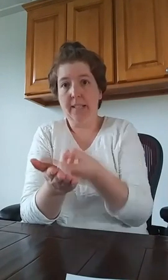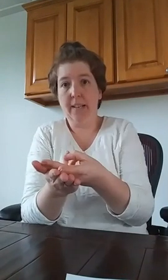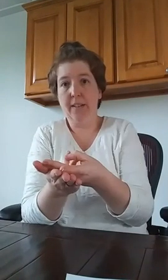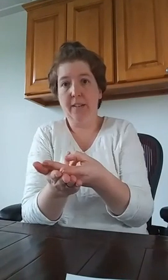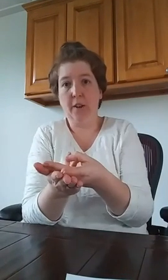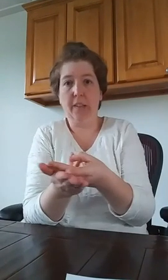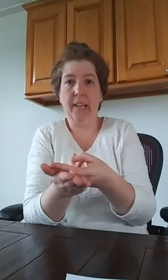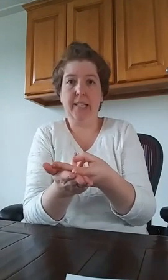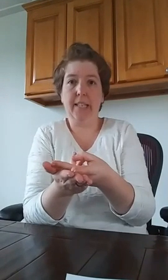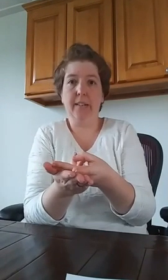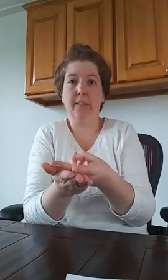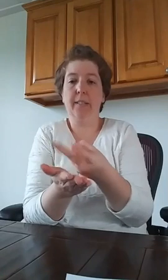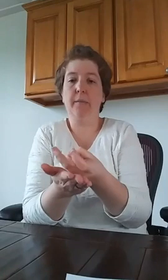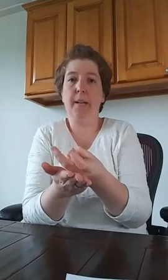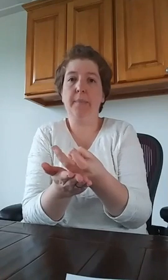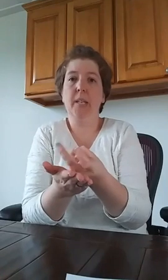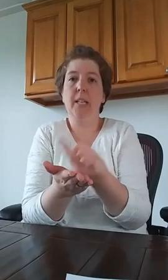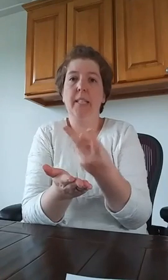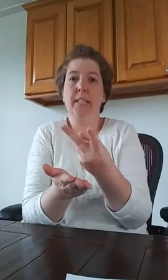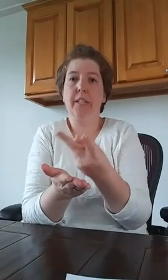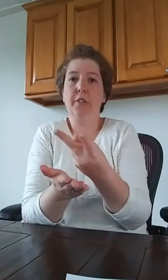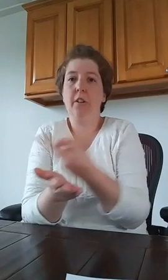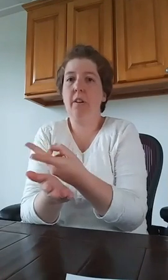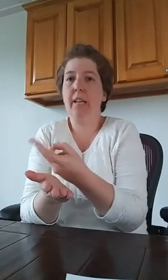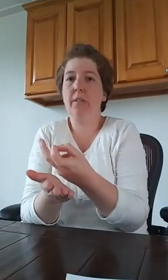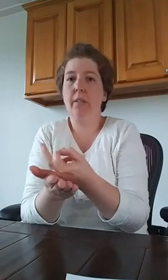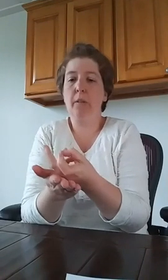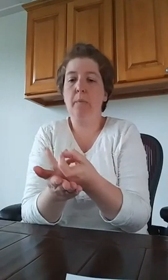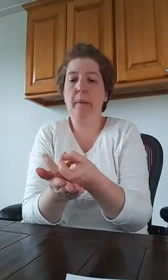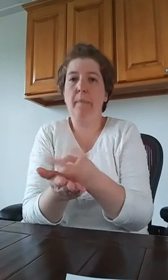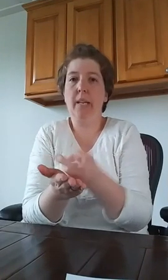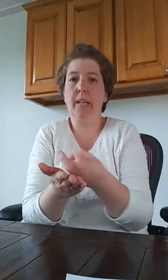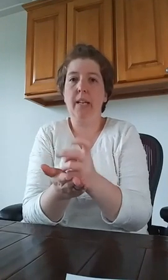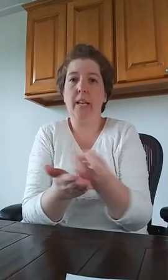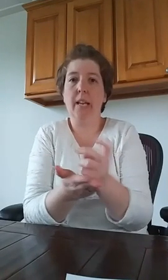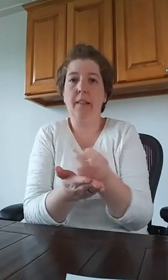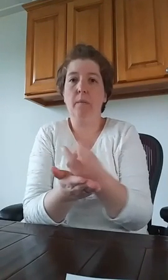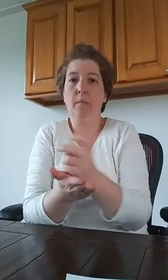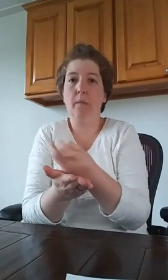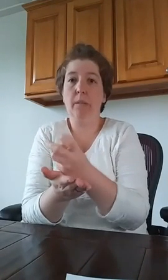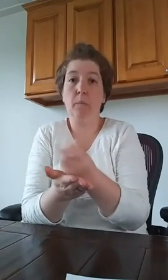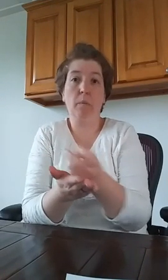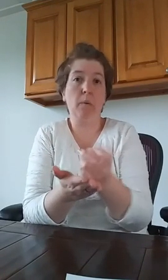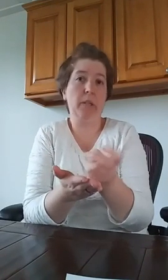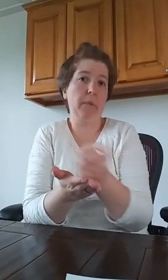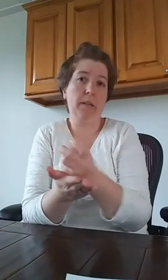are laying there right seizure our legs are a little bit bent in it and we're rolling around